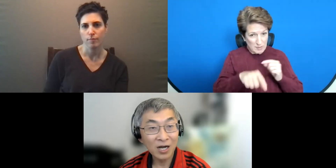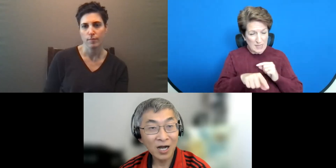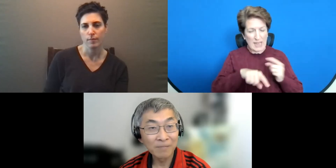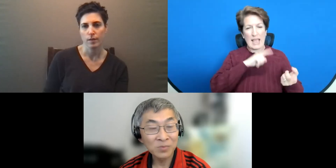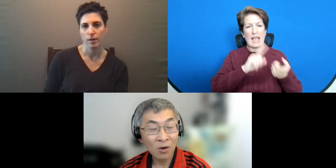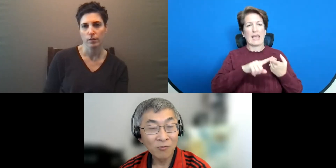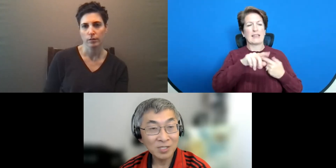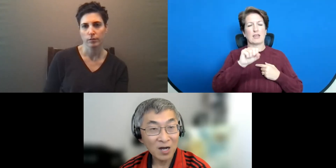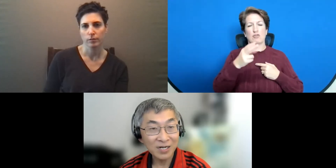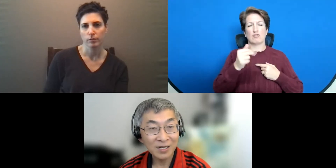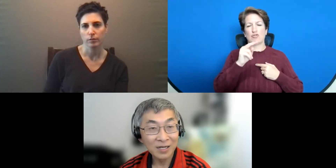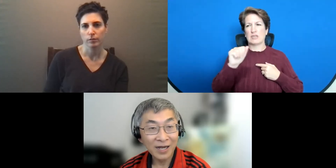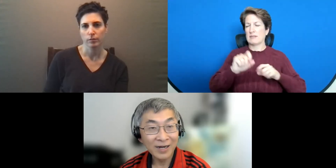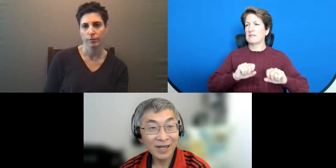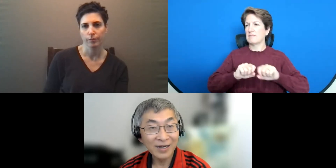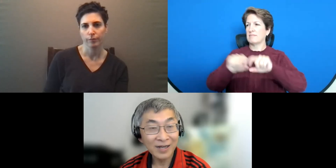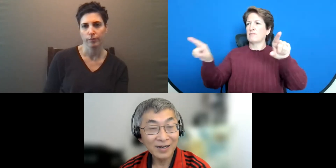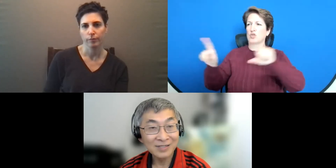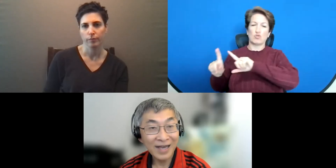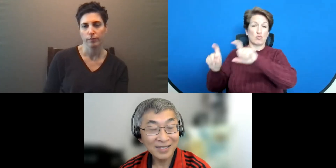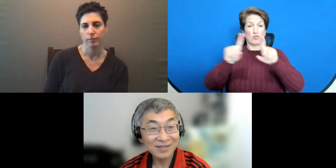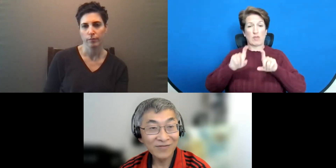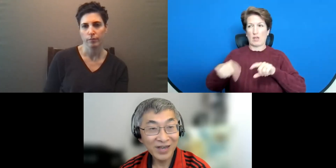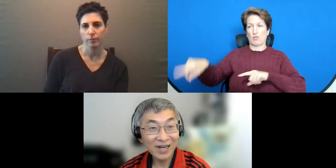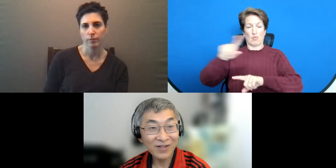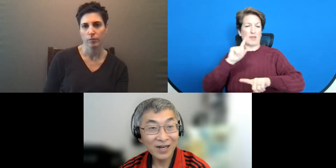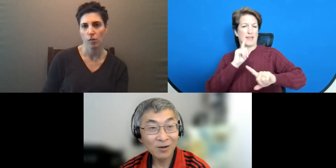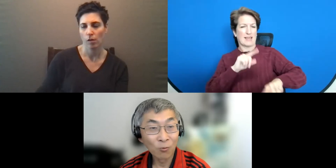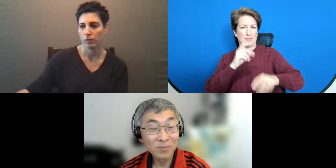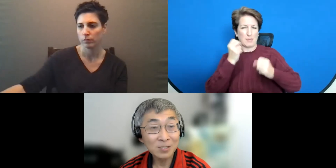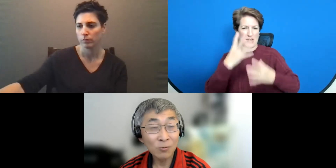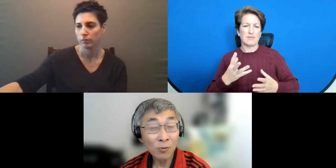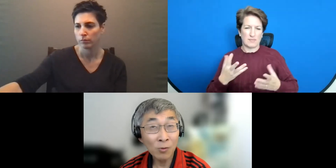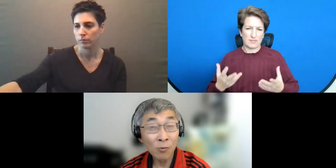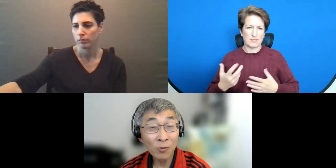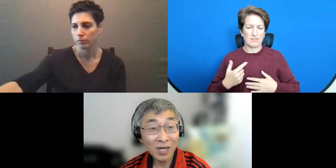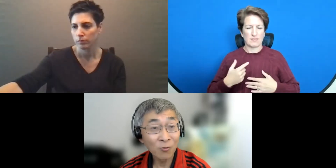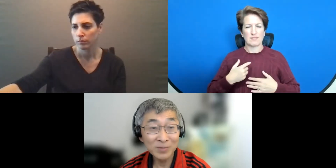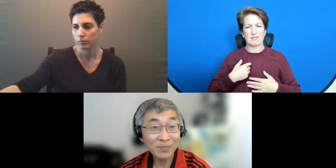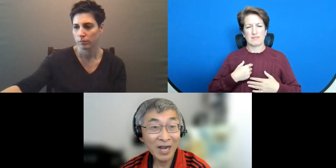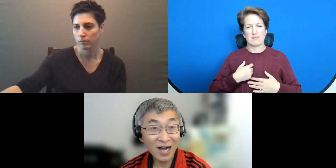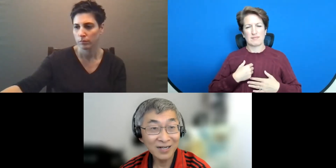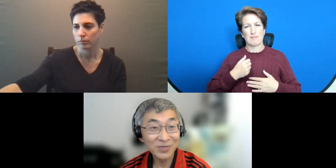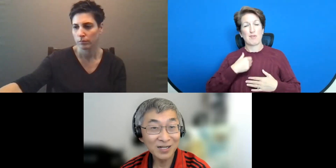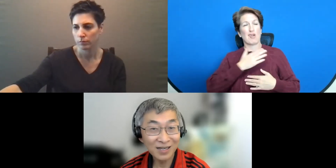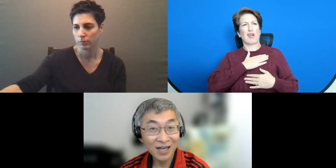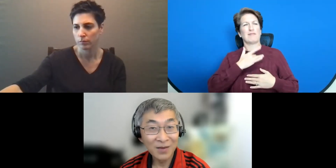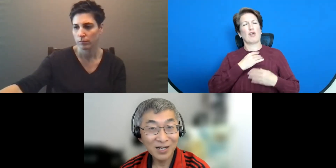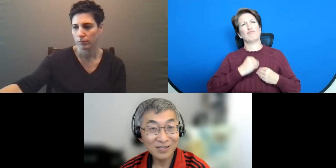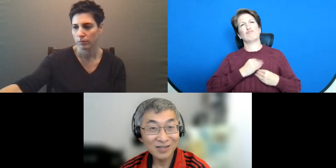you responded. And that's very really warms my heart,